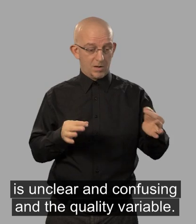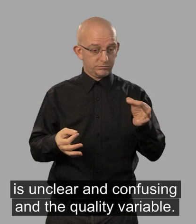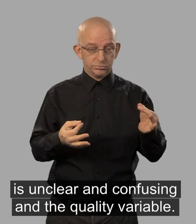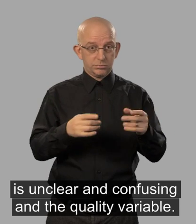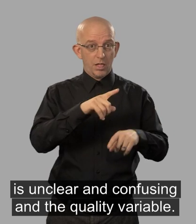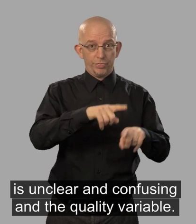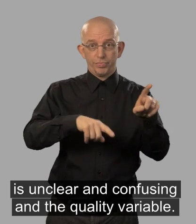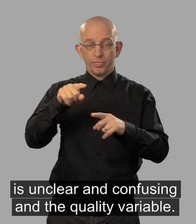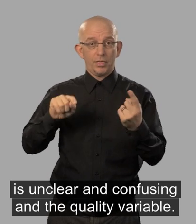quality variable.